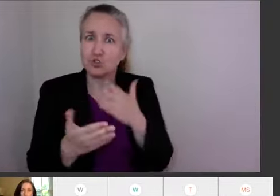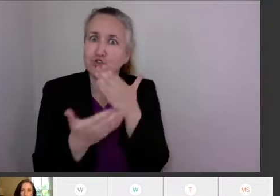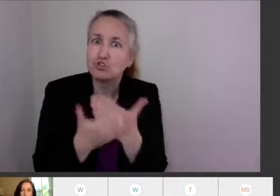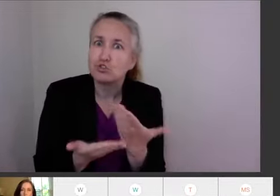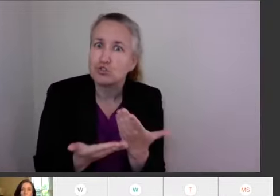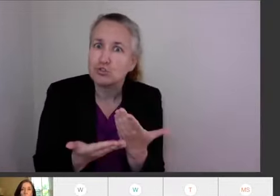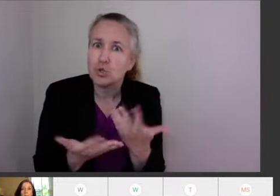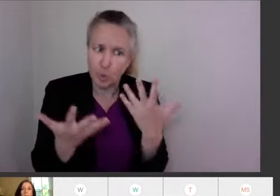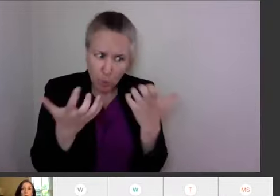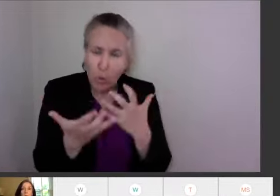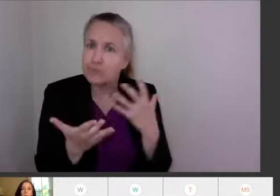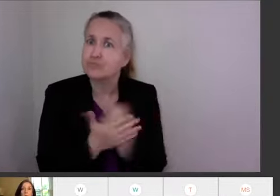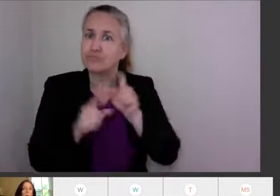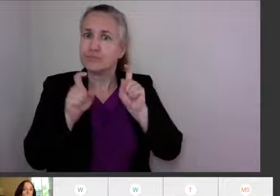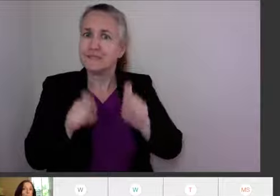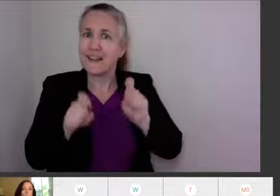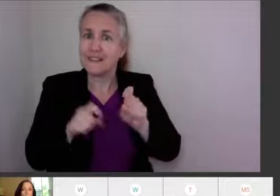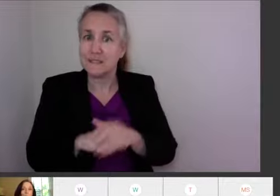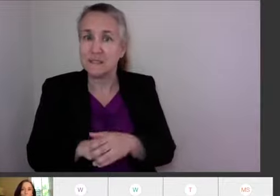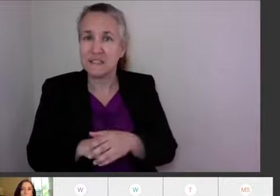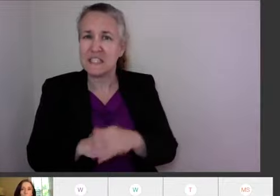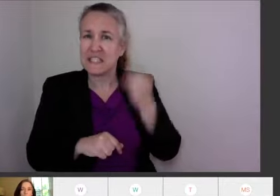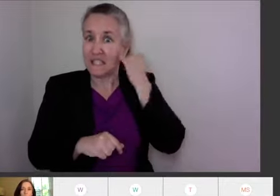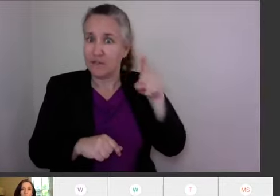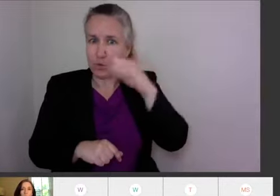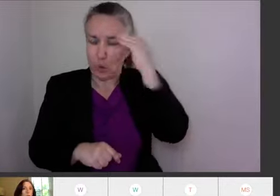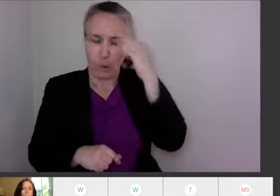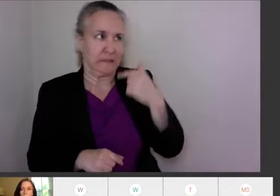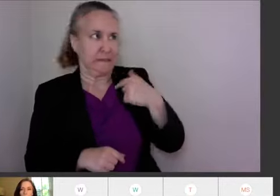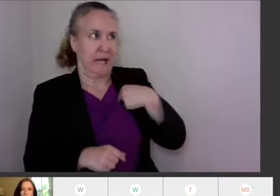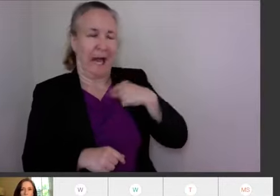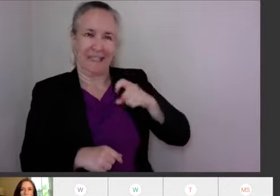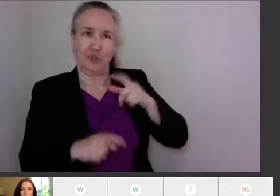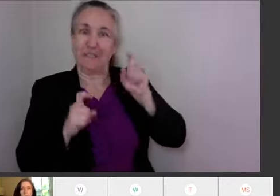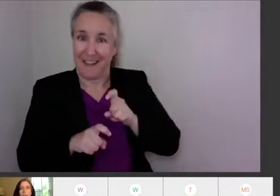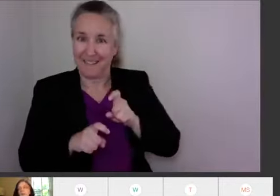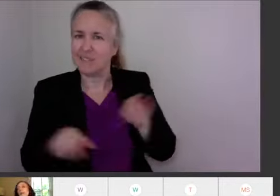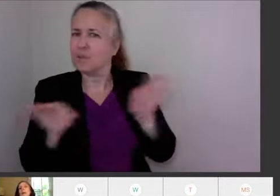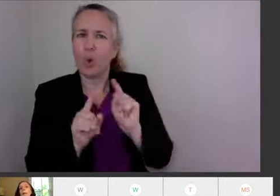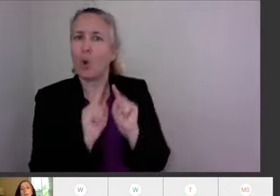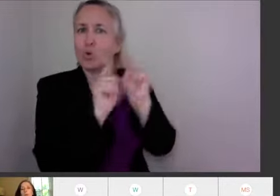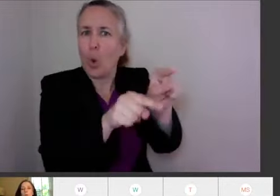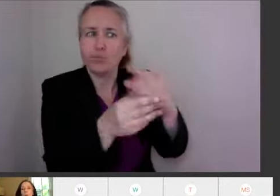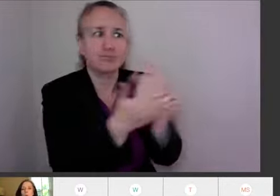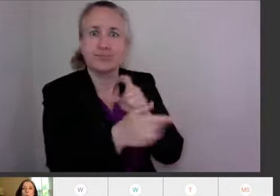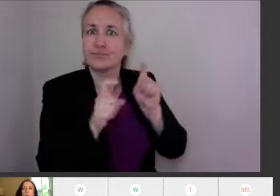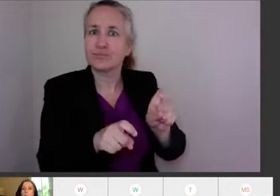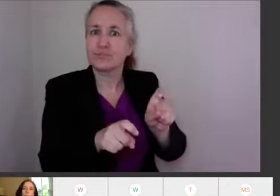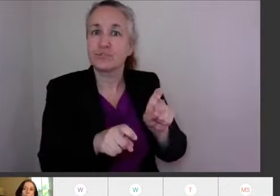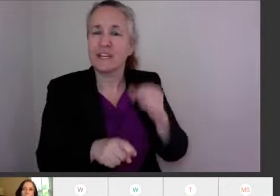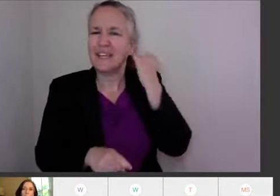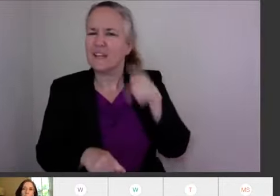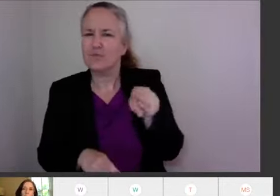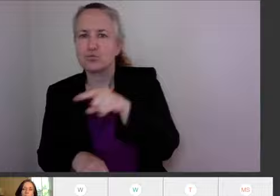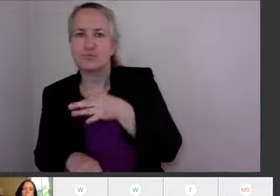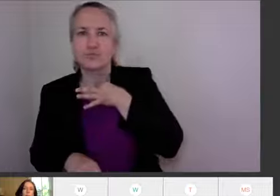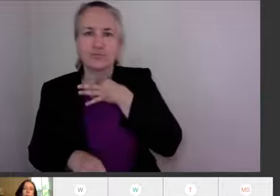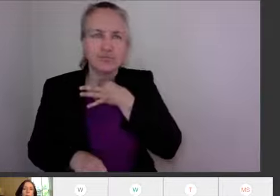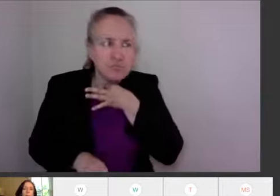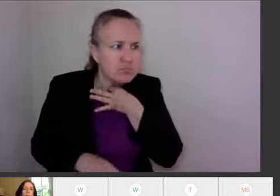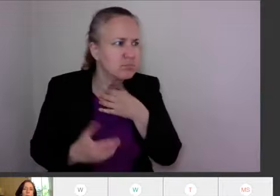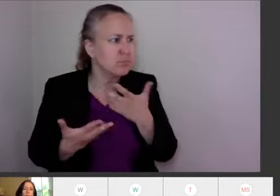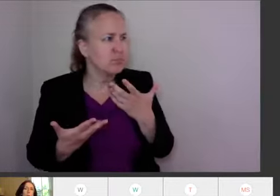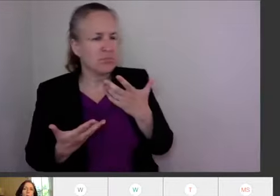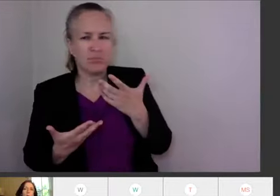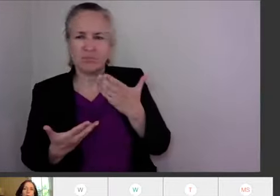you want to do. If you know you need to be tested, you should absolutely get tested. But if you just want to be tested